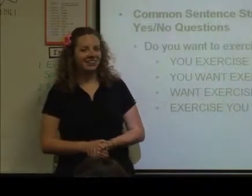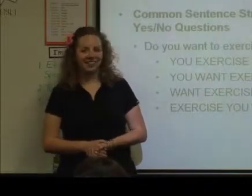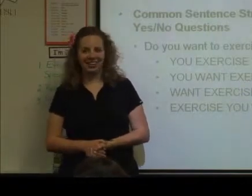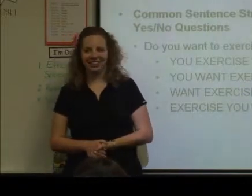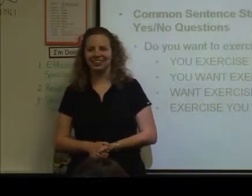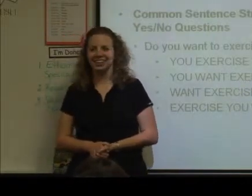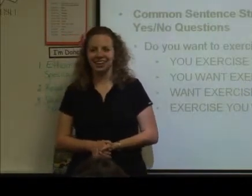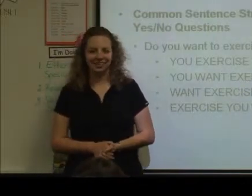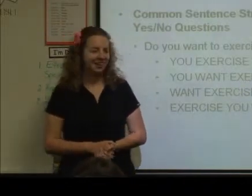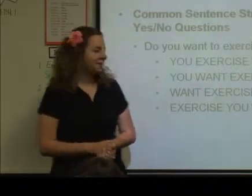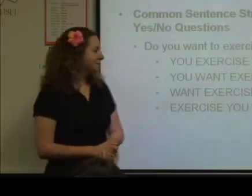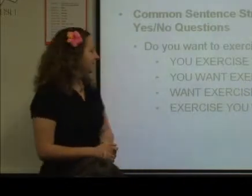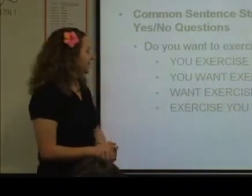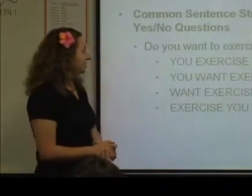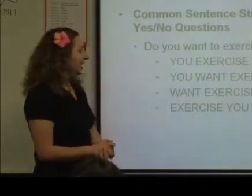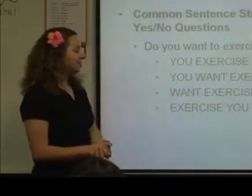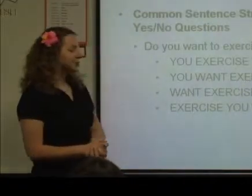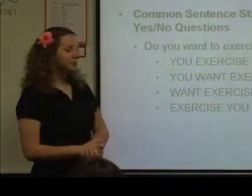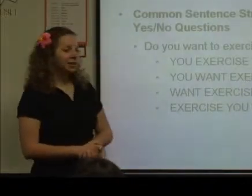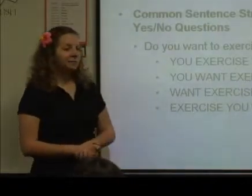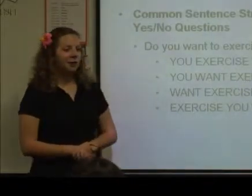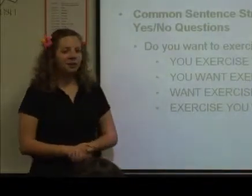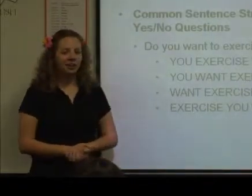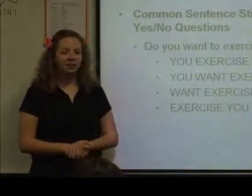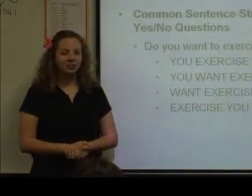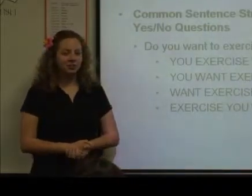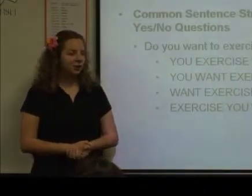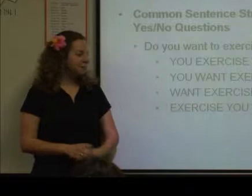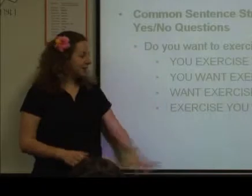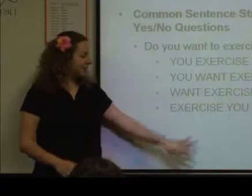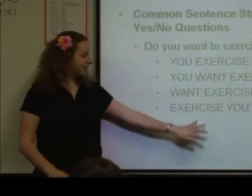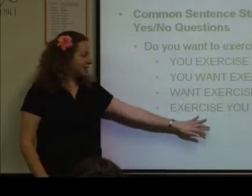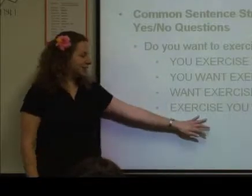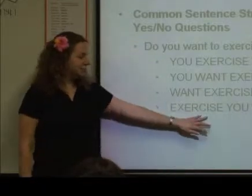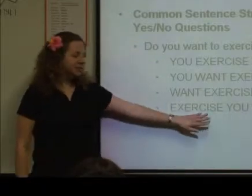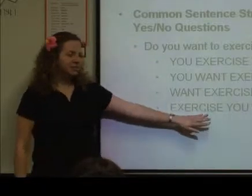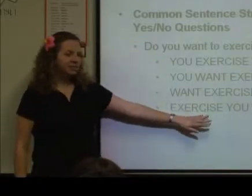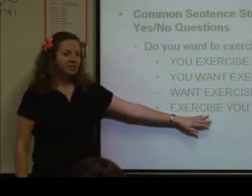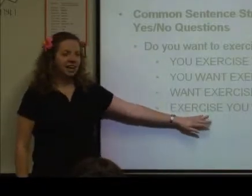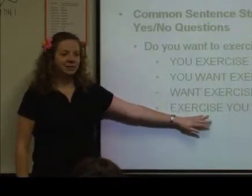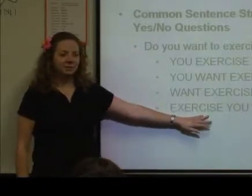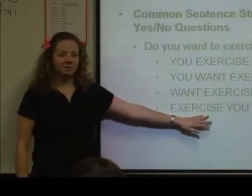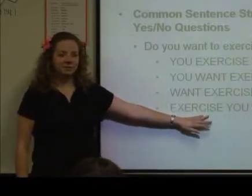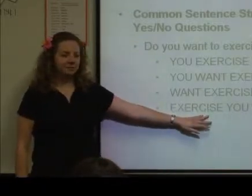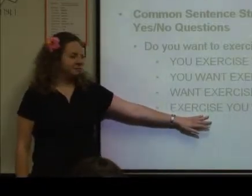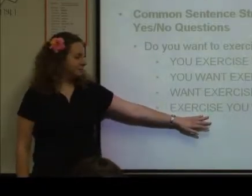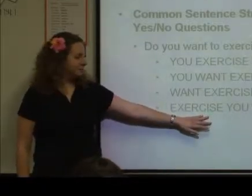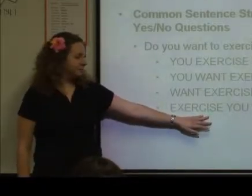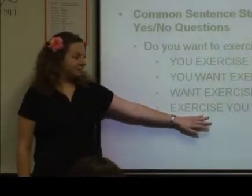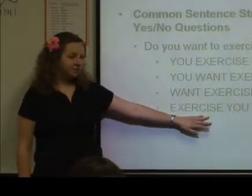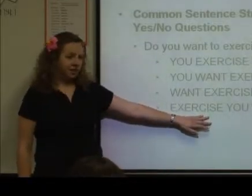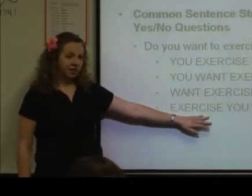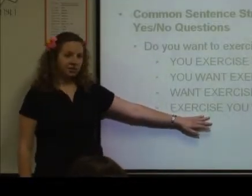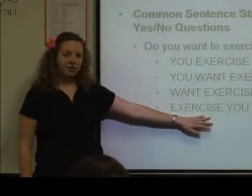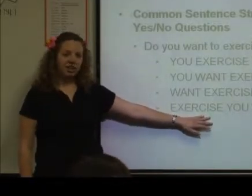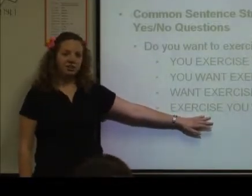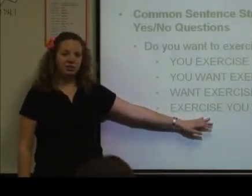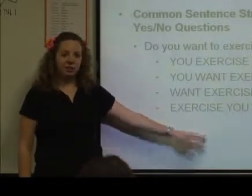Good. I like that. Okay. Now, pick a partner, turn to him, and ask them this last one. Exercise you